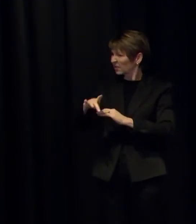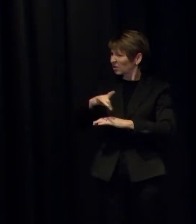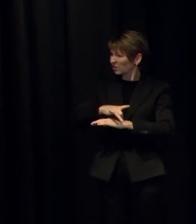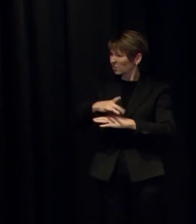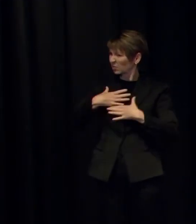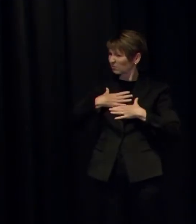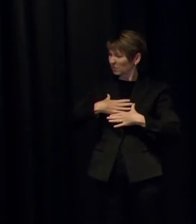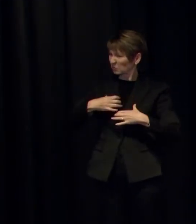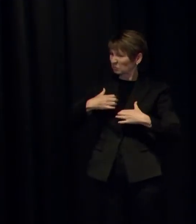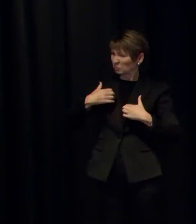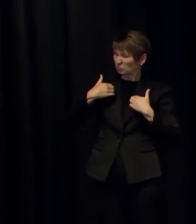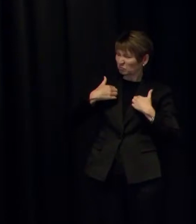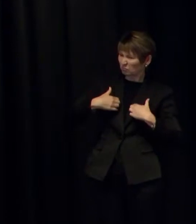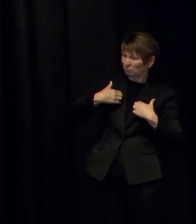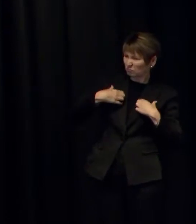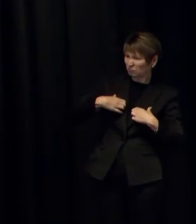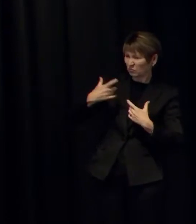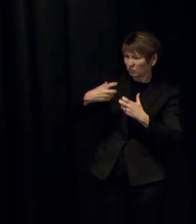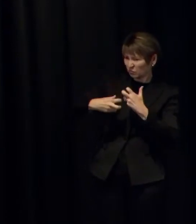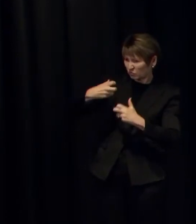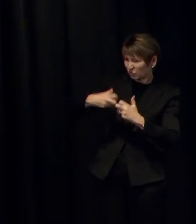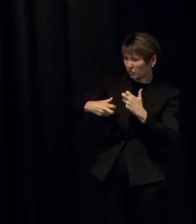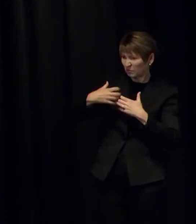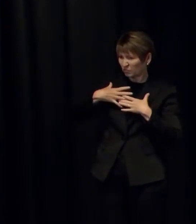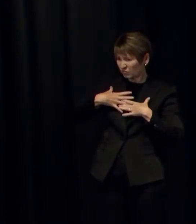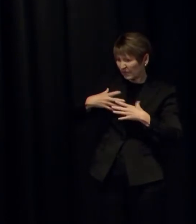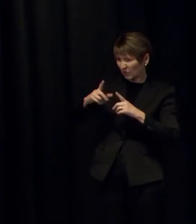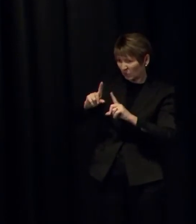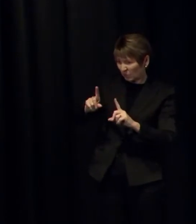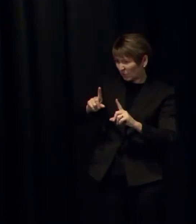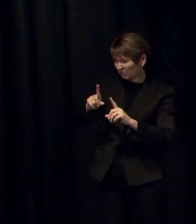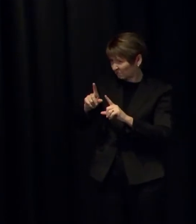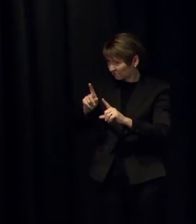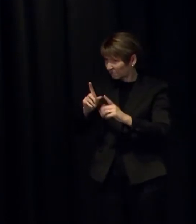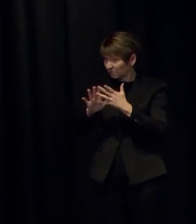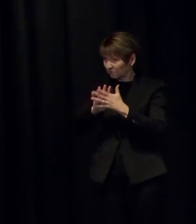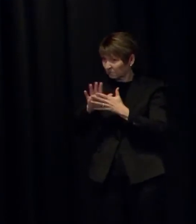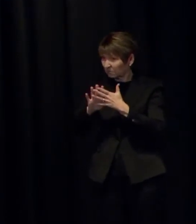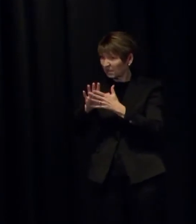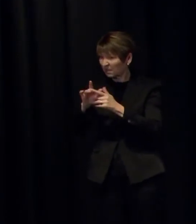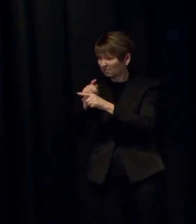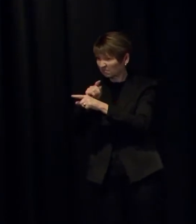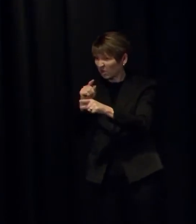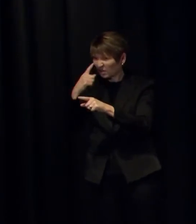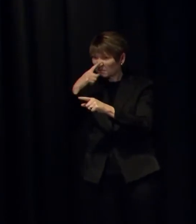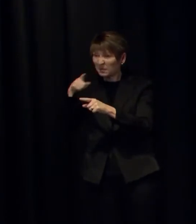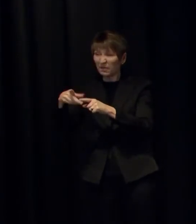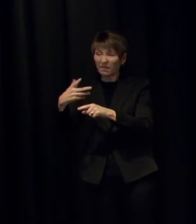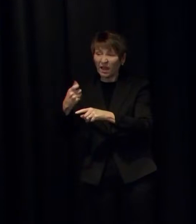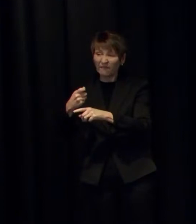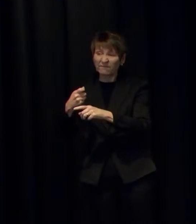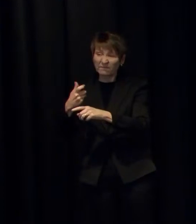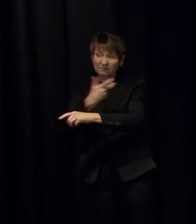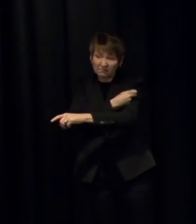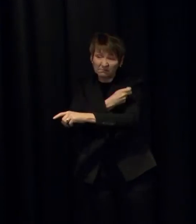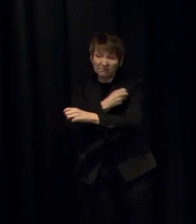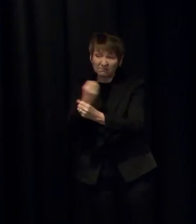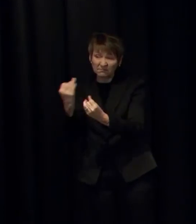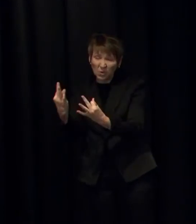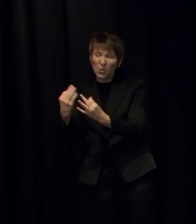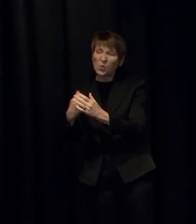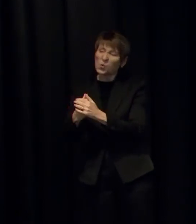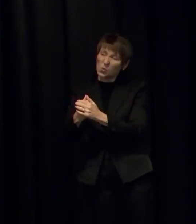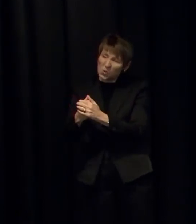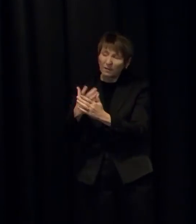the magnitude of the impact of that vaccination coverage is doing to hospitalisations and ICU admissions, and it looks better